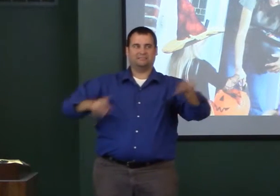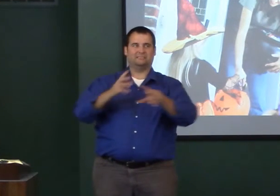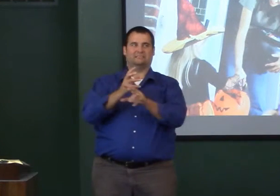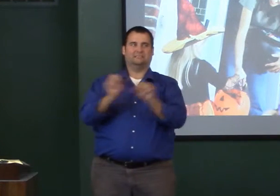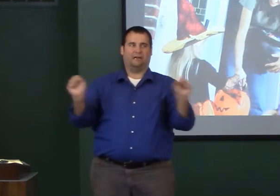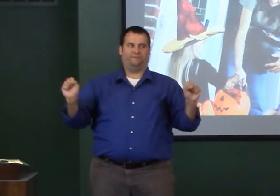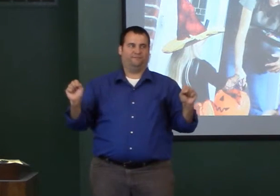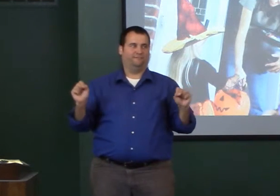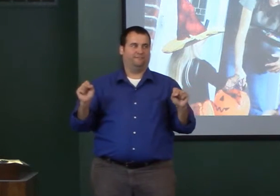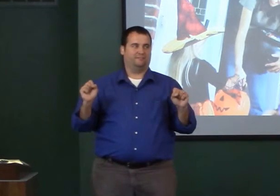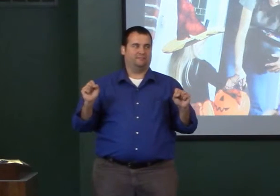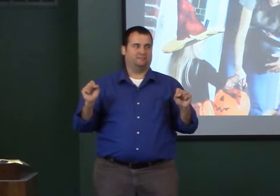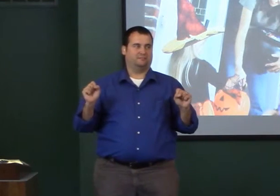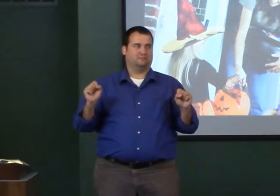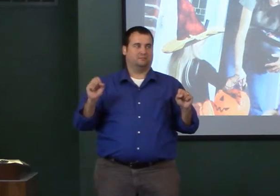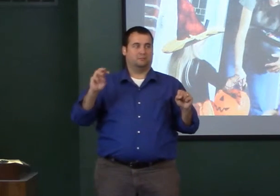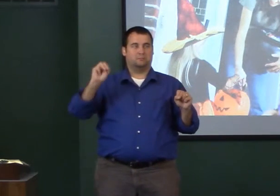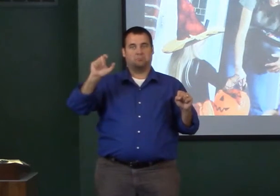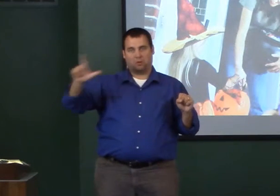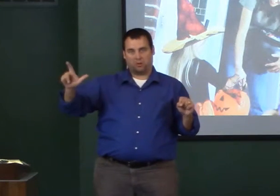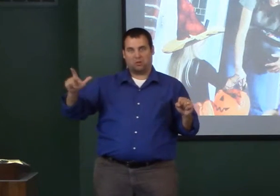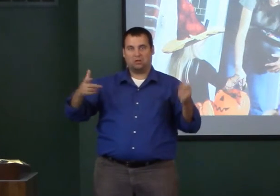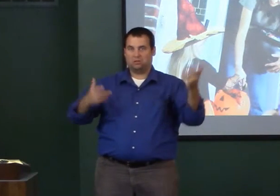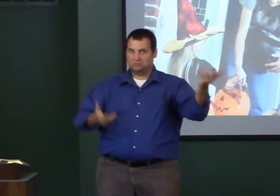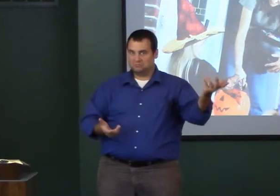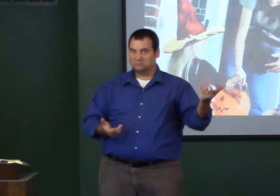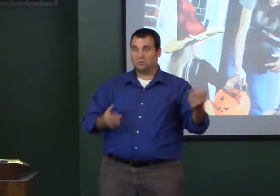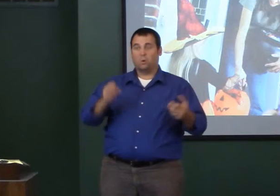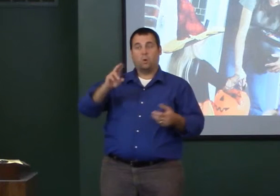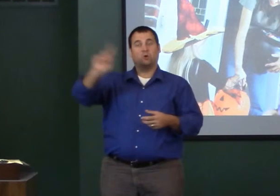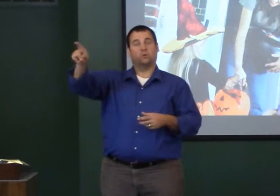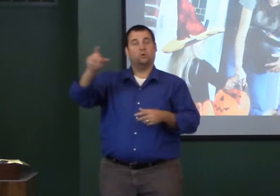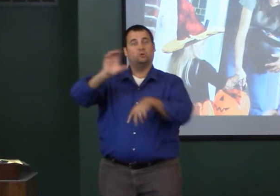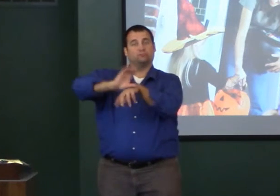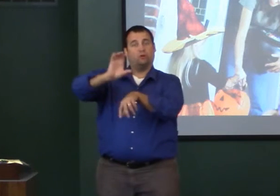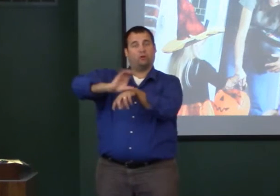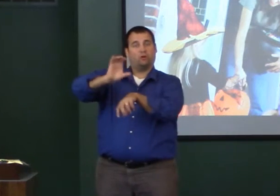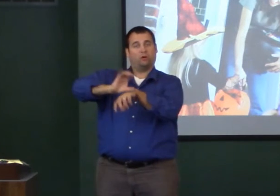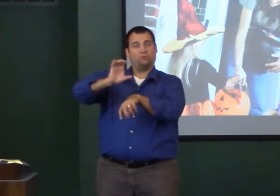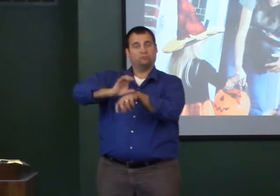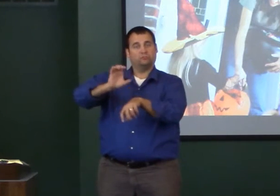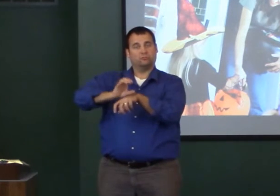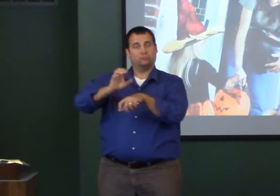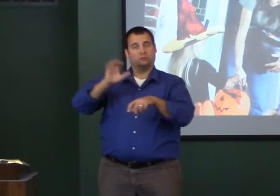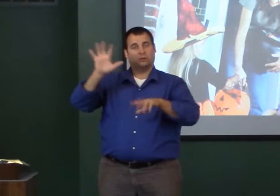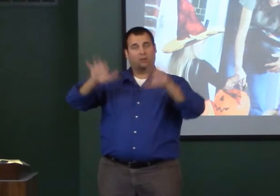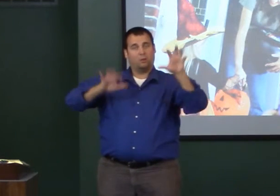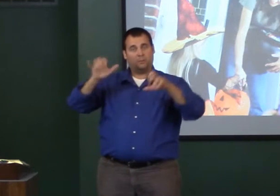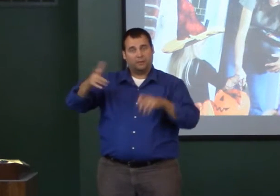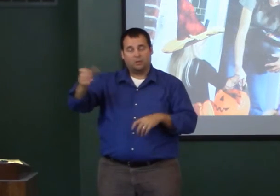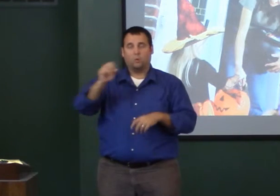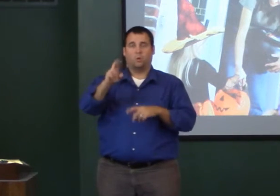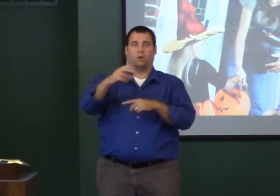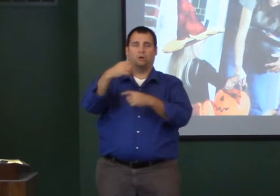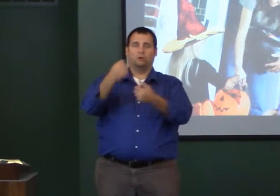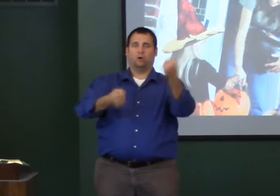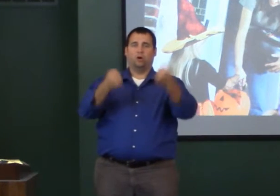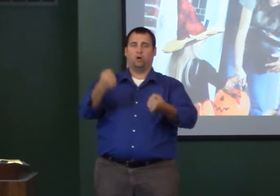good neighborhoods and the variety of neighborhoods and go to the mall, go to churches, you